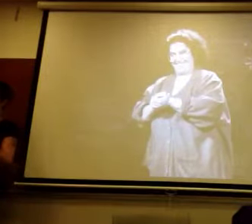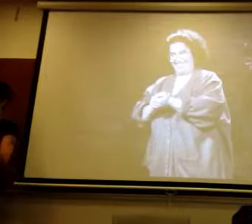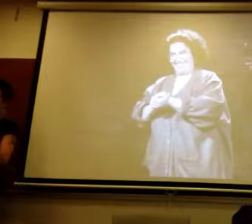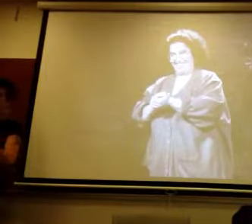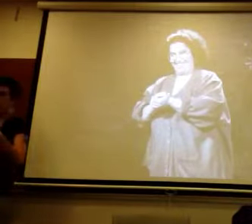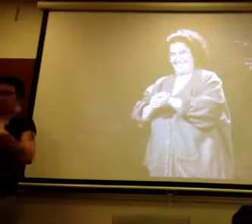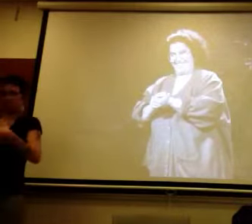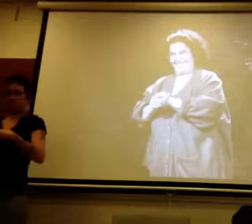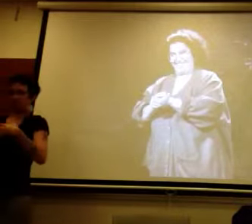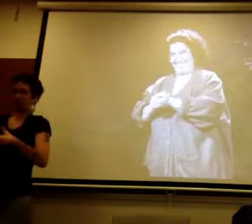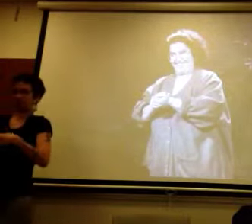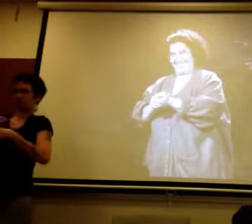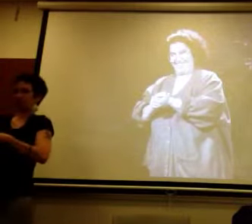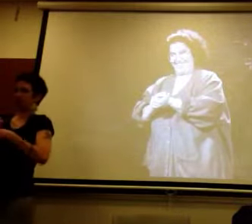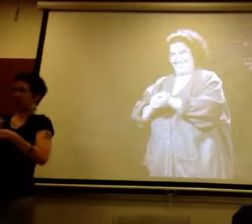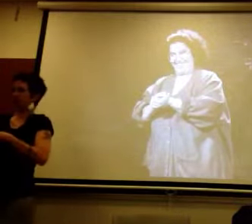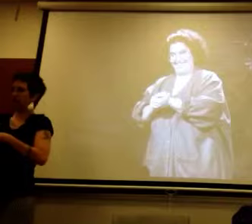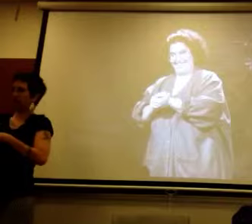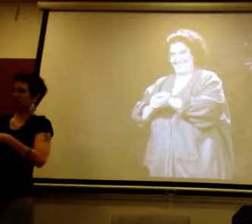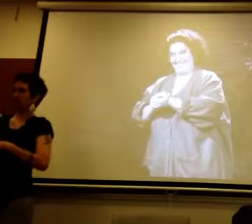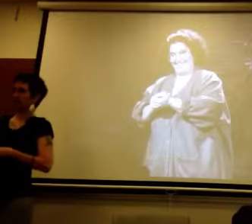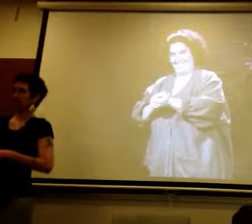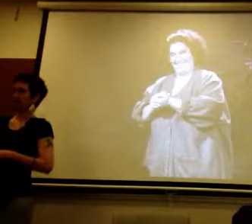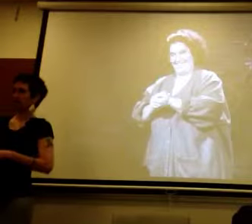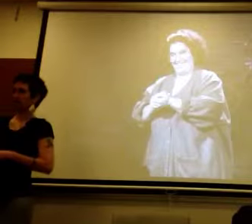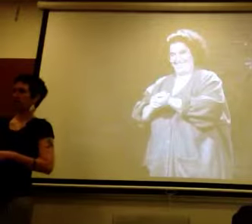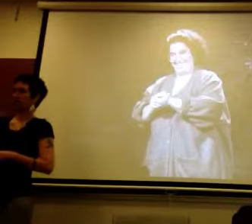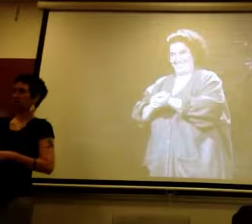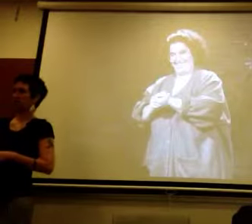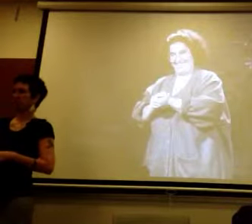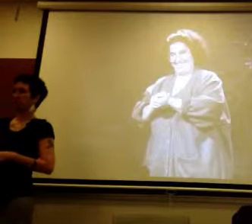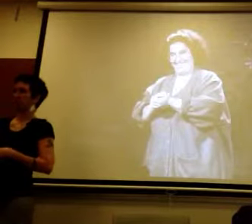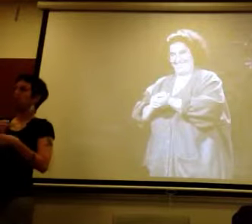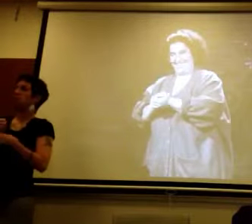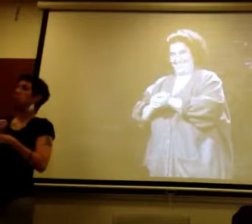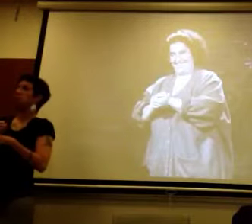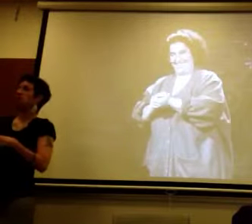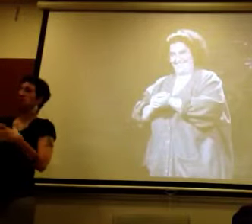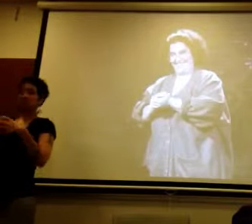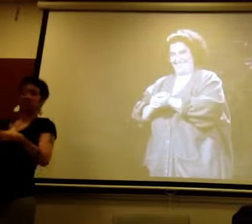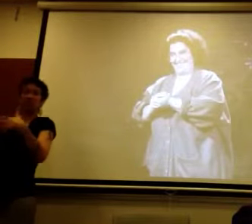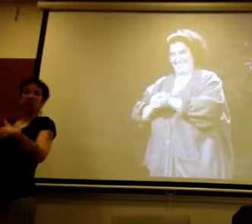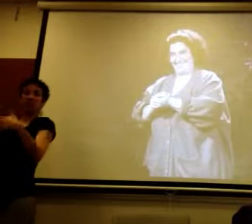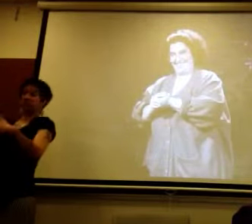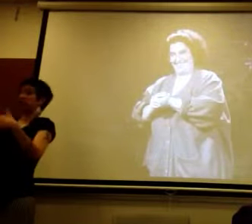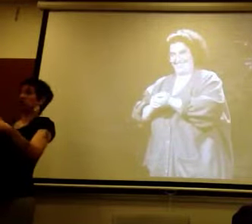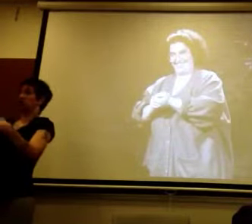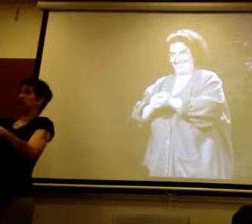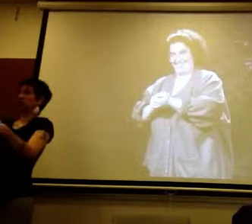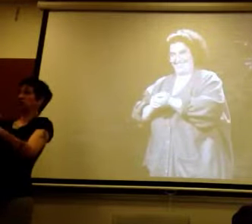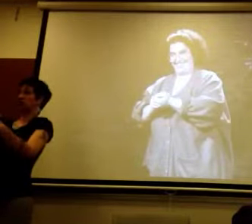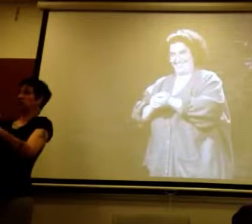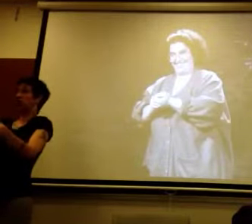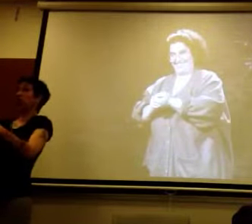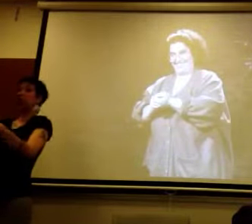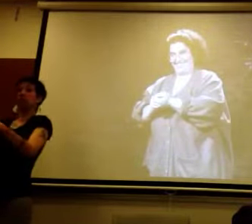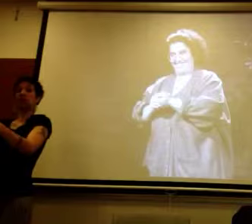says they do this. They make. And this is like factory. She's showing you like it becomes like a